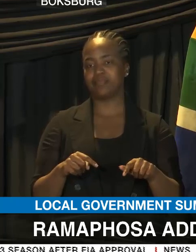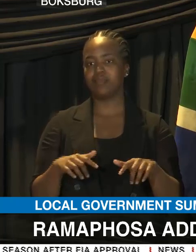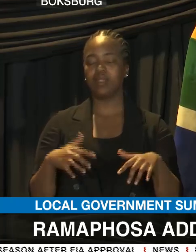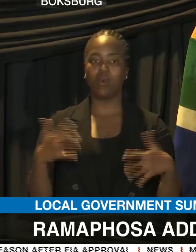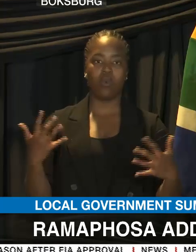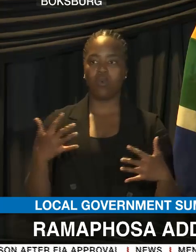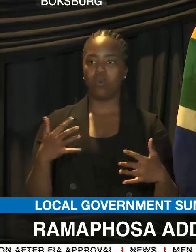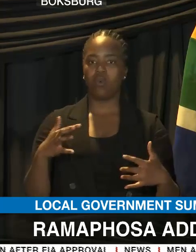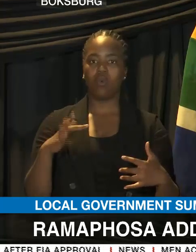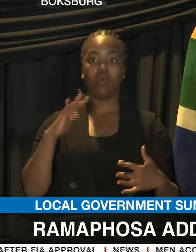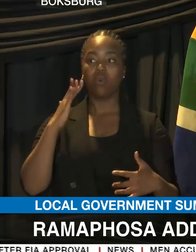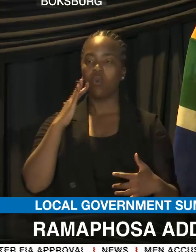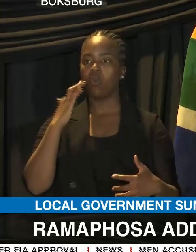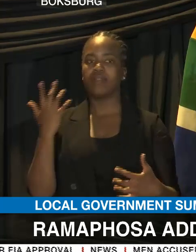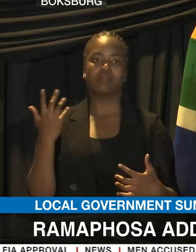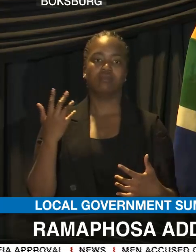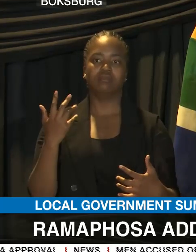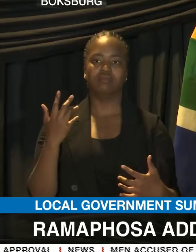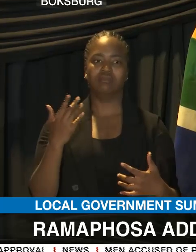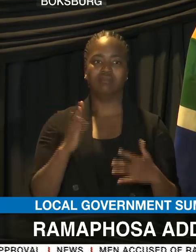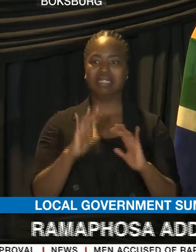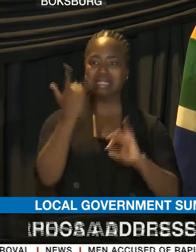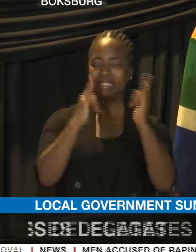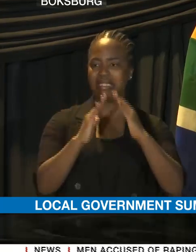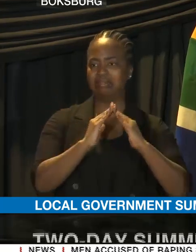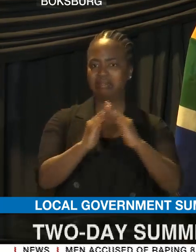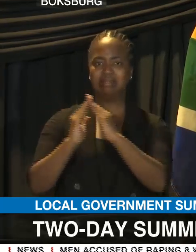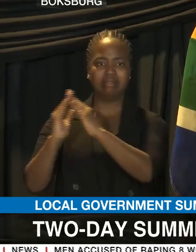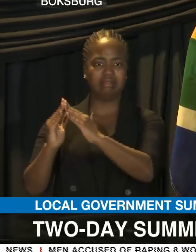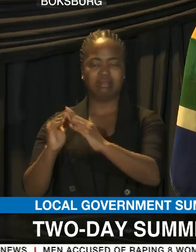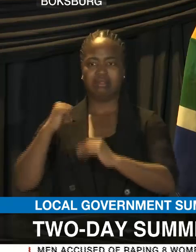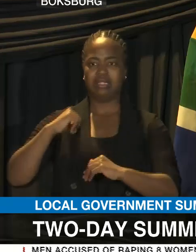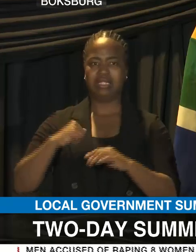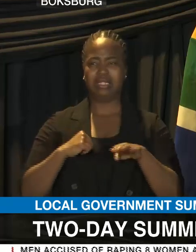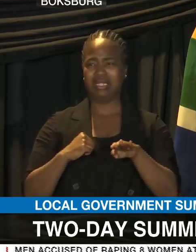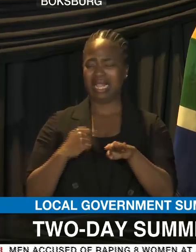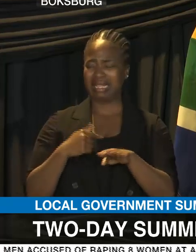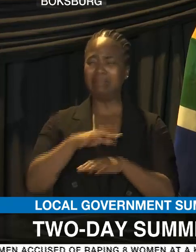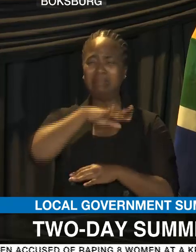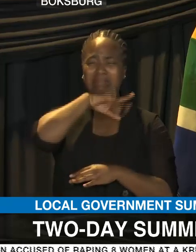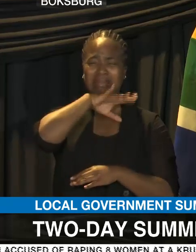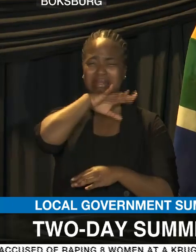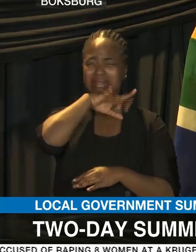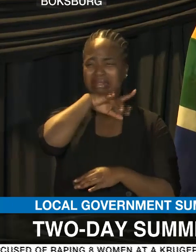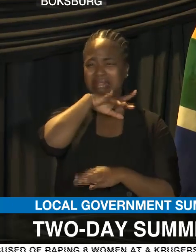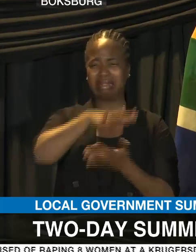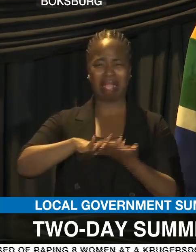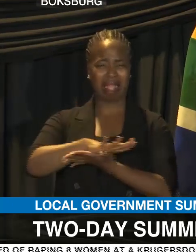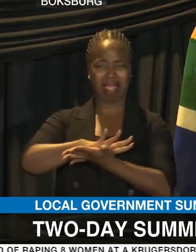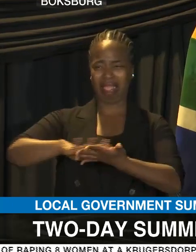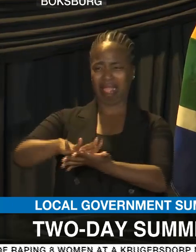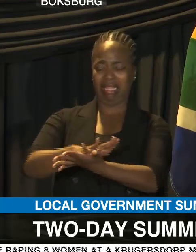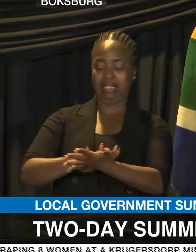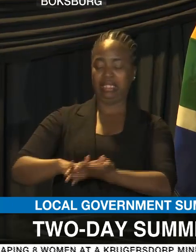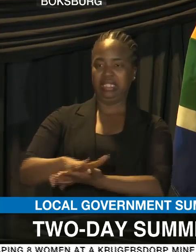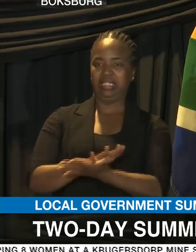as they drive into your town, city, or metro. They just see filth all over, where they